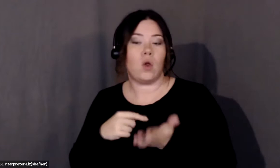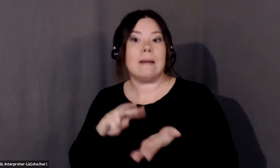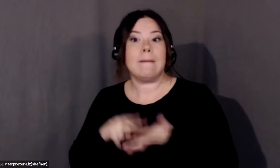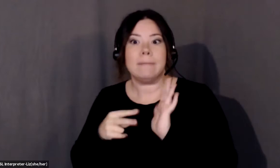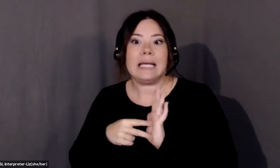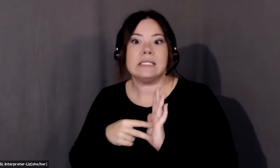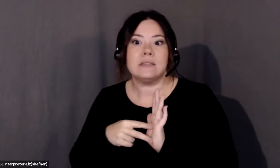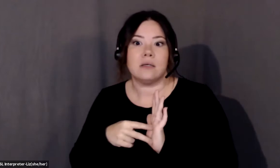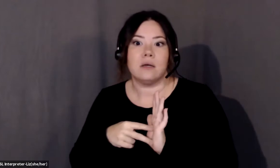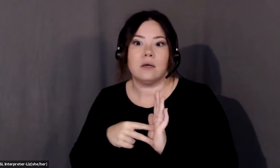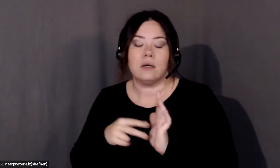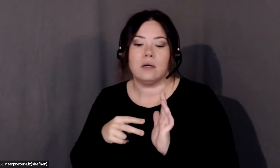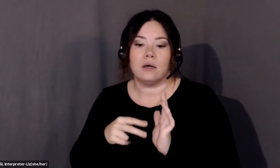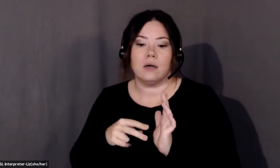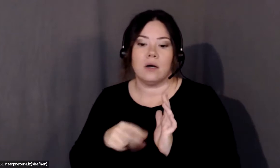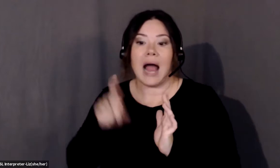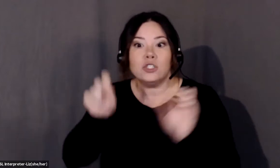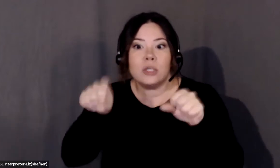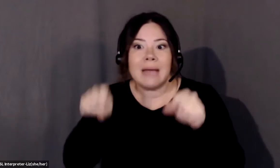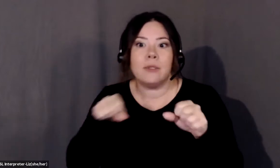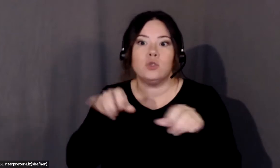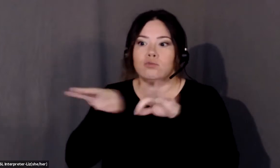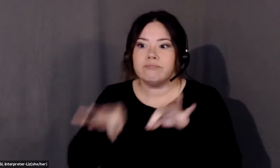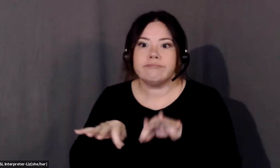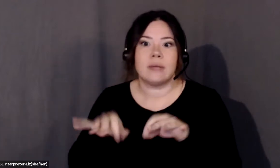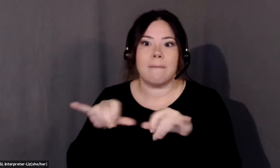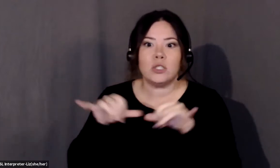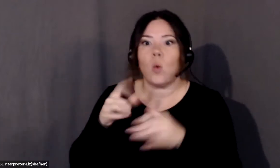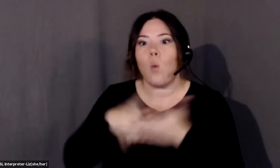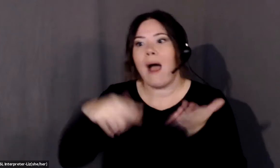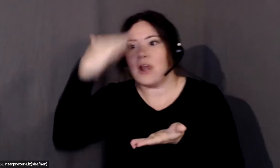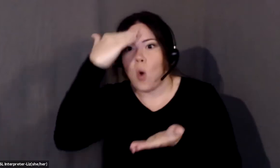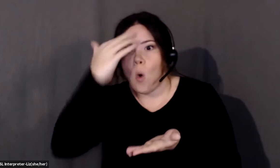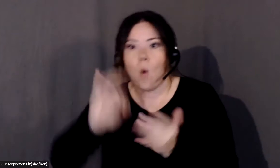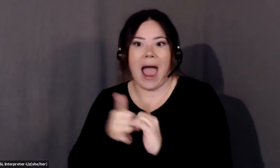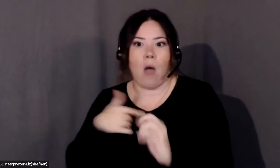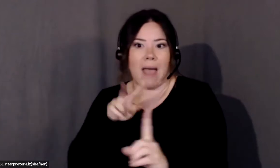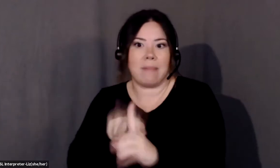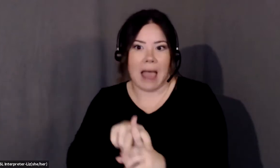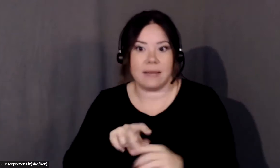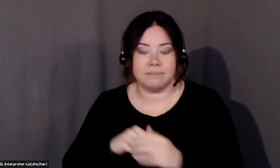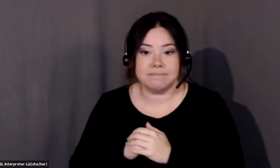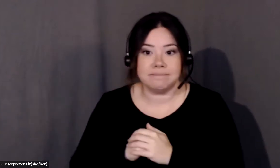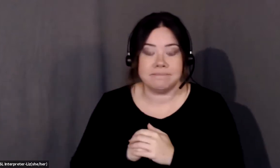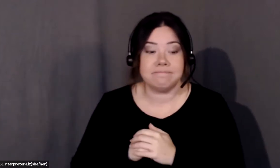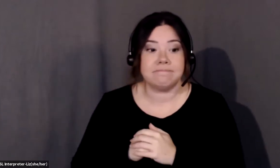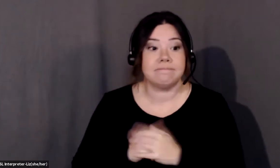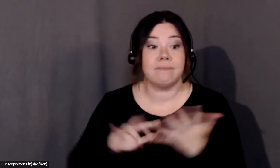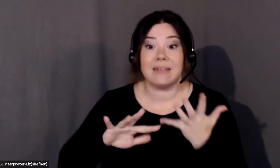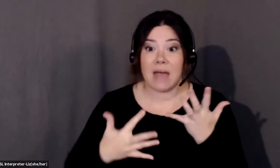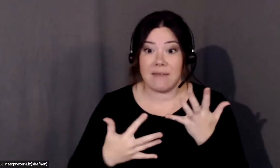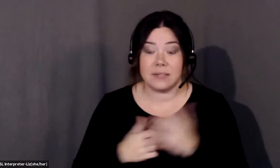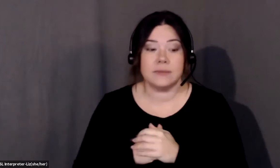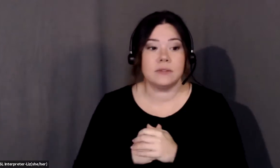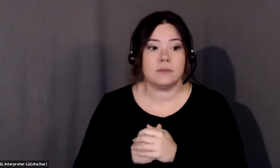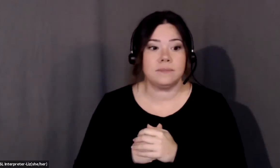that measurement of what I know and how to apply what I know. Number 5, does the requested accommodation